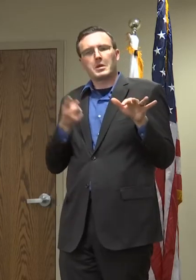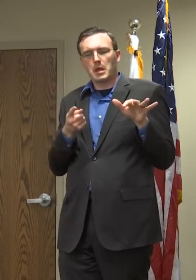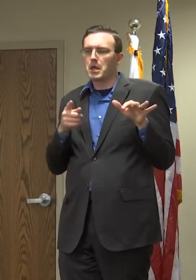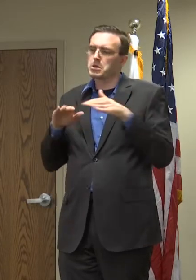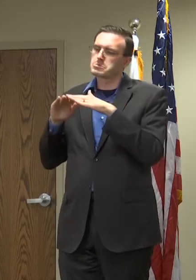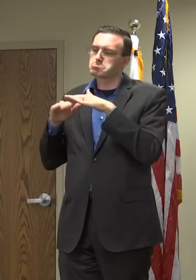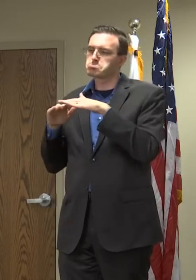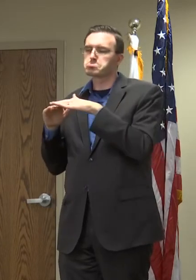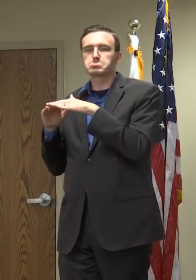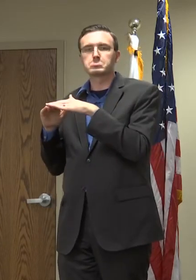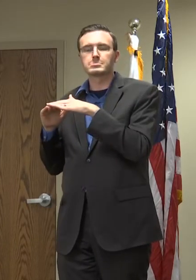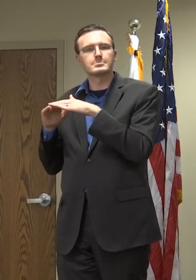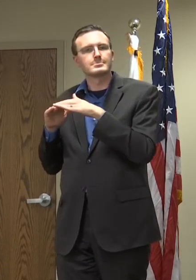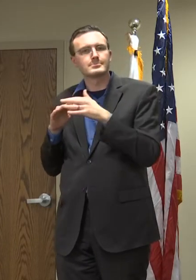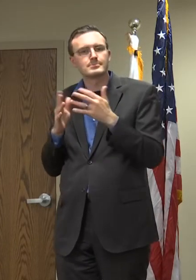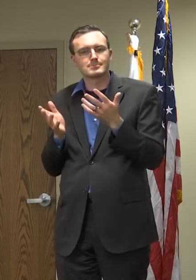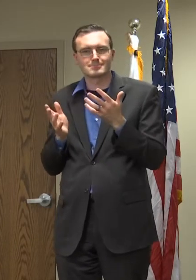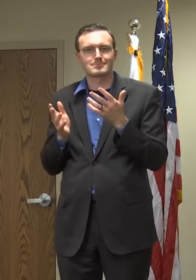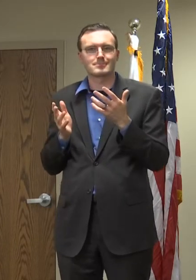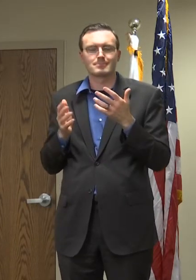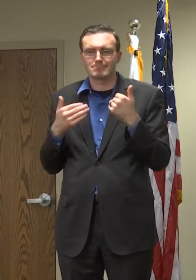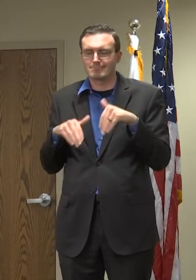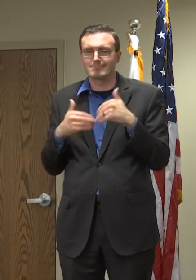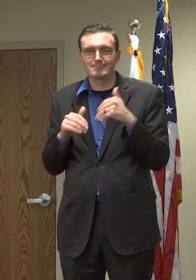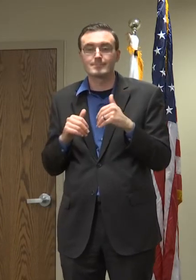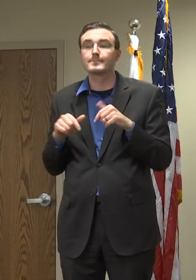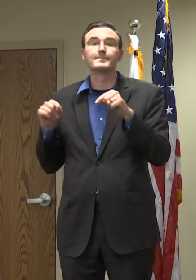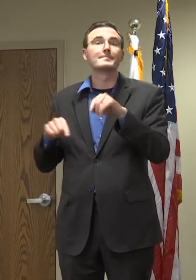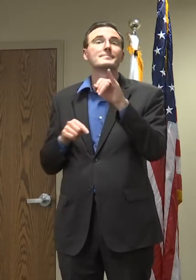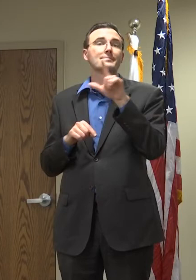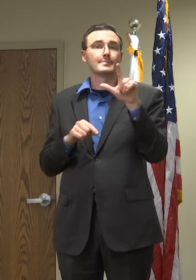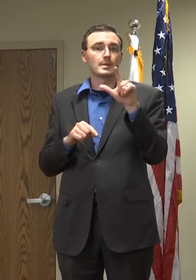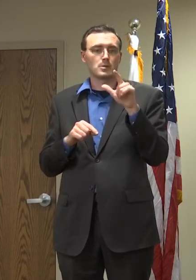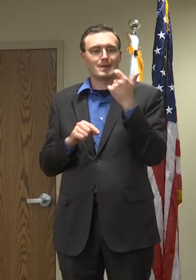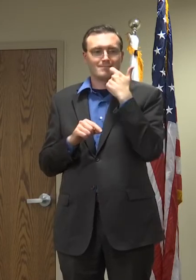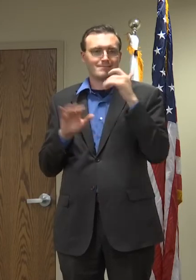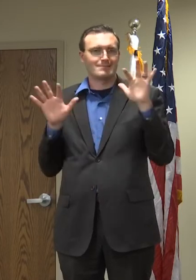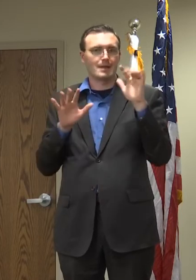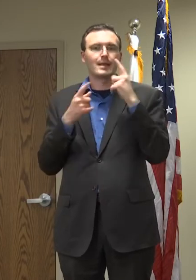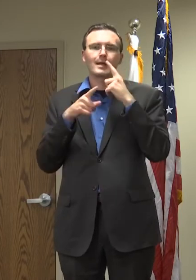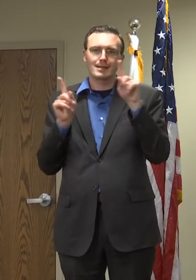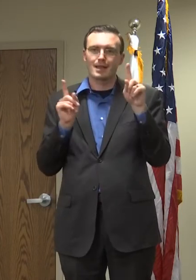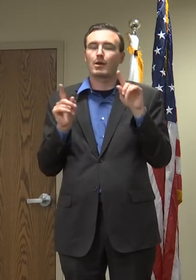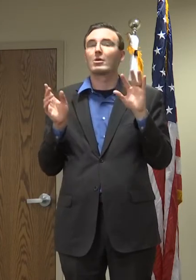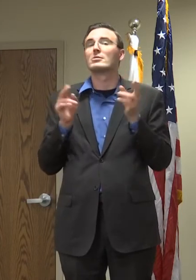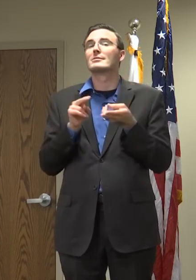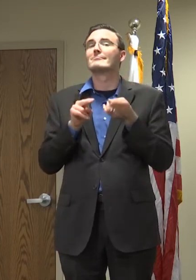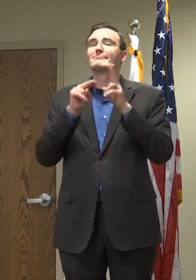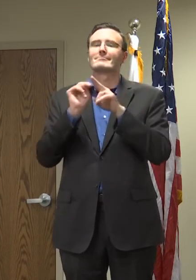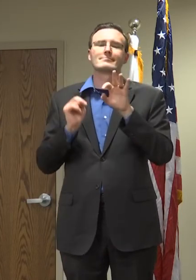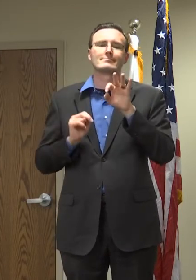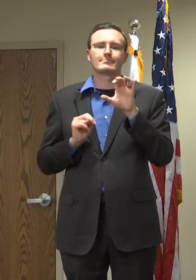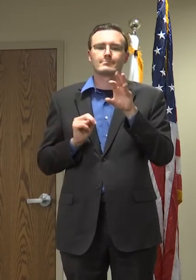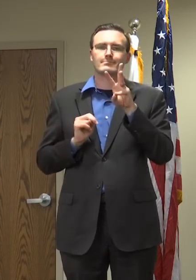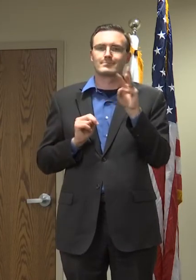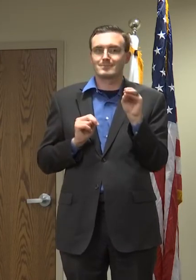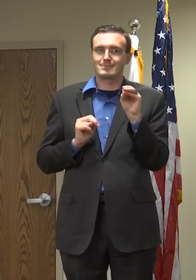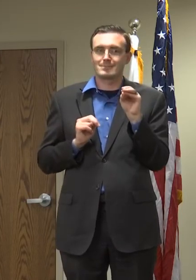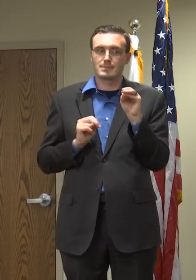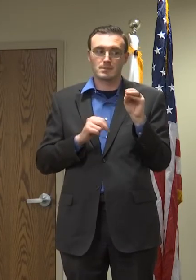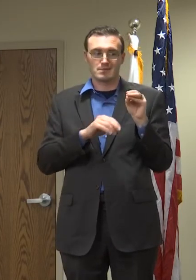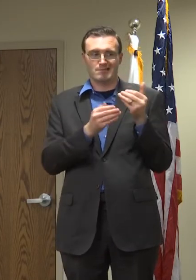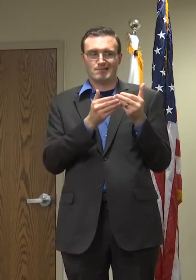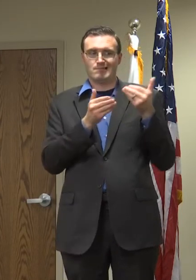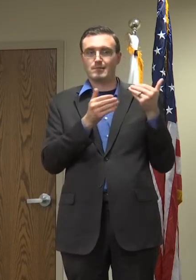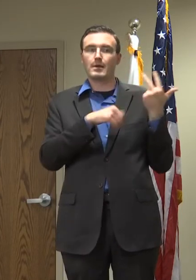under 960 cases announced here in Illinois on Sunday. We had 3 days of over